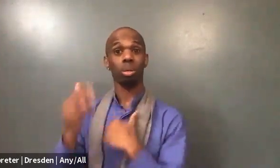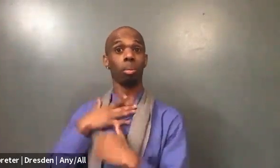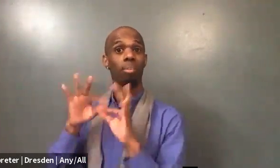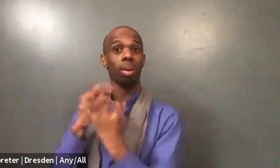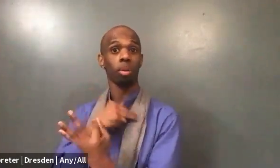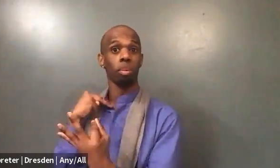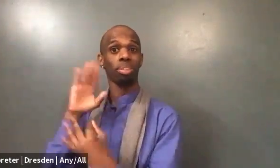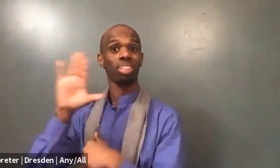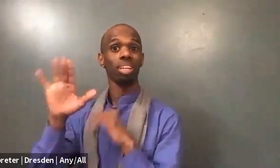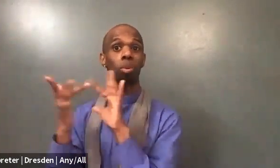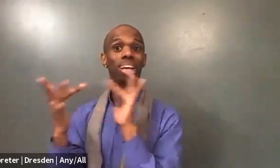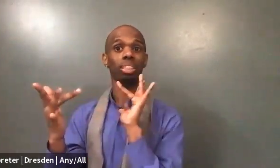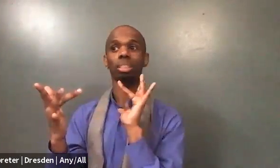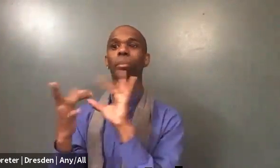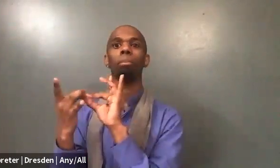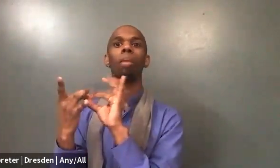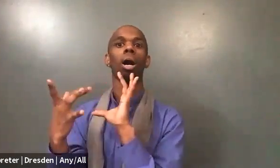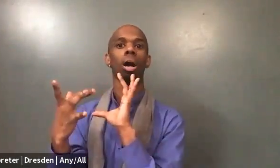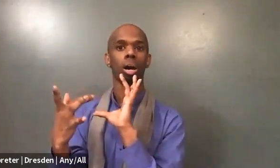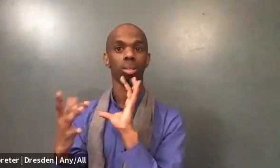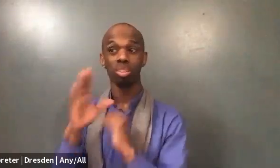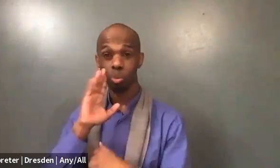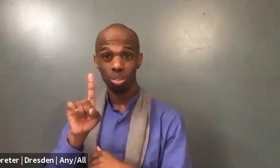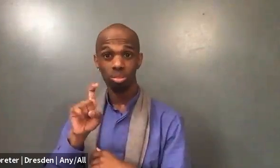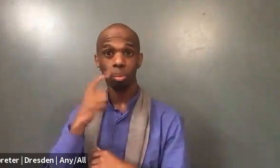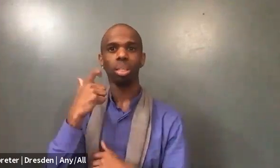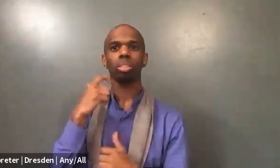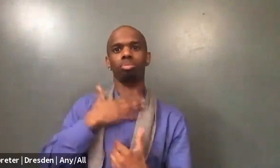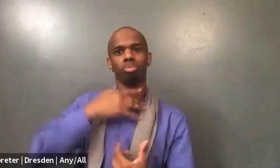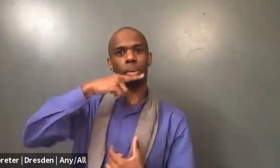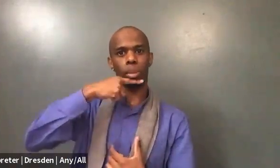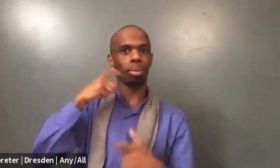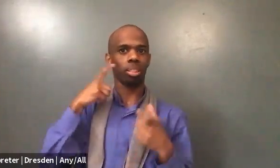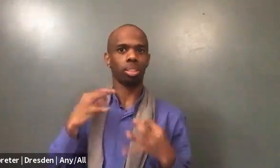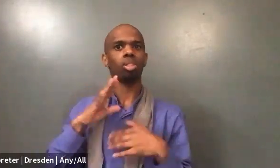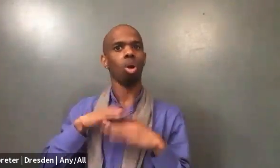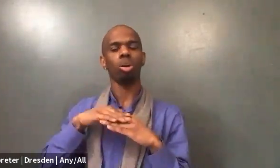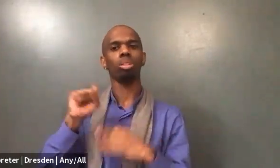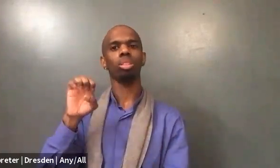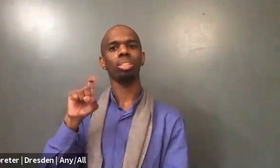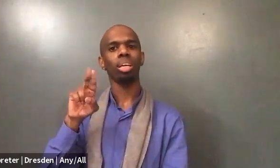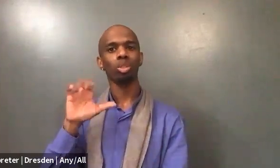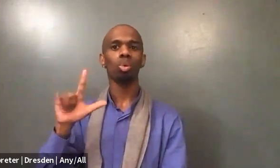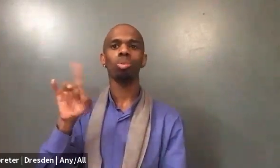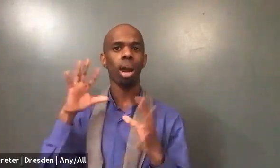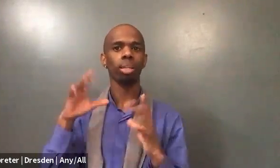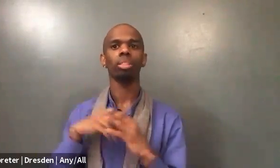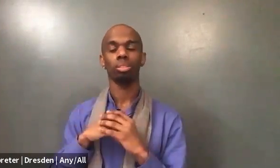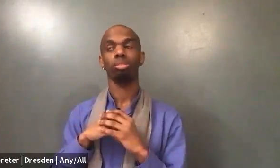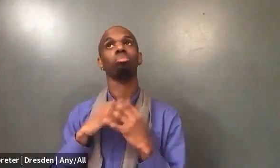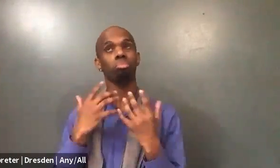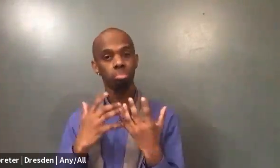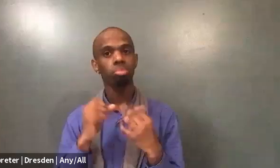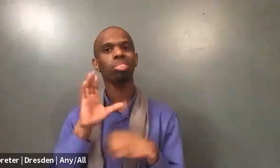relationships because of my public stance on sexual violence? So